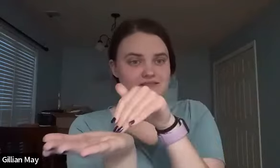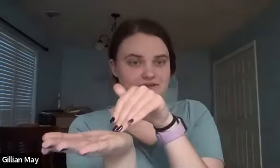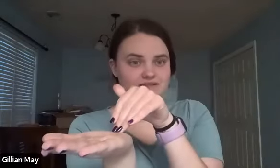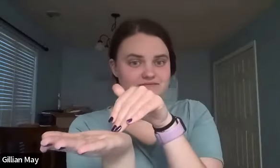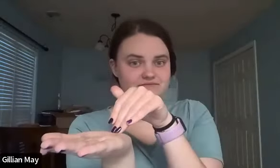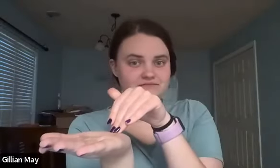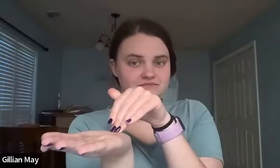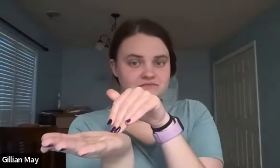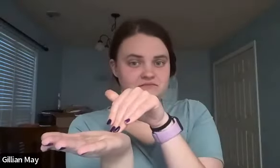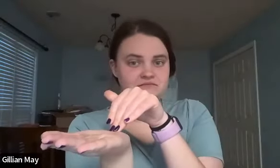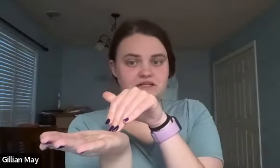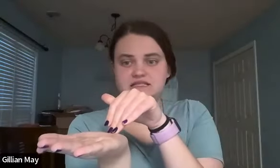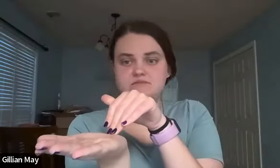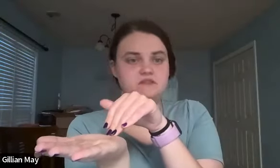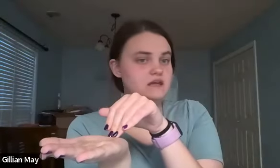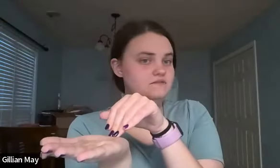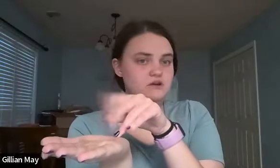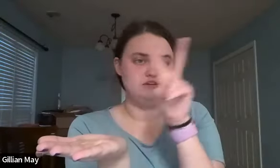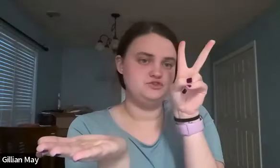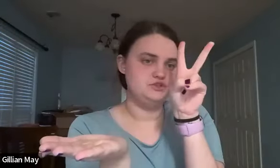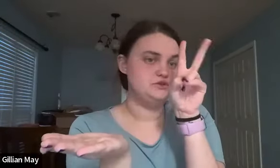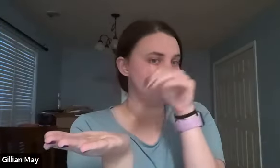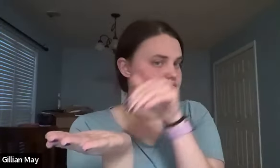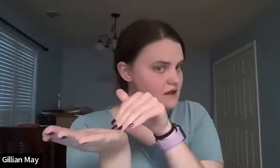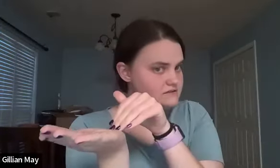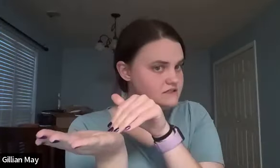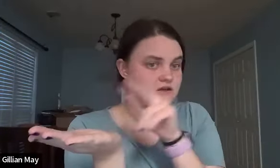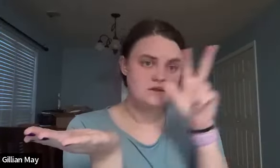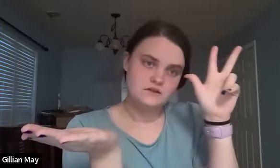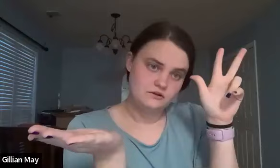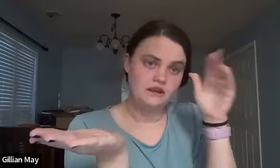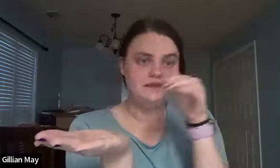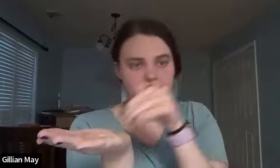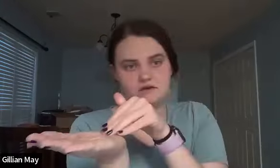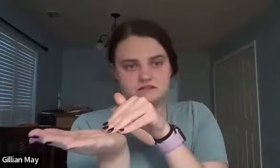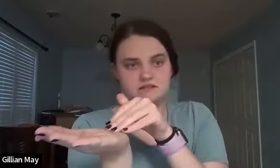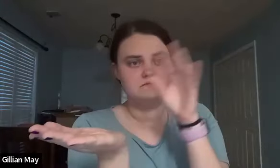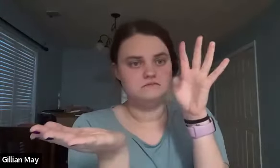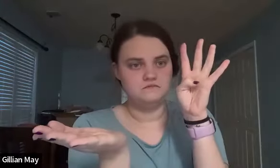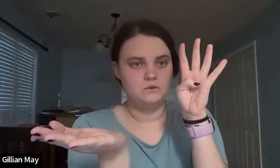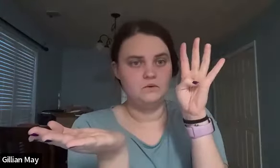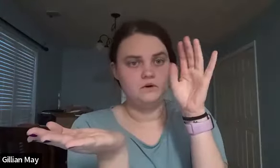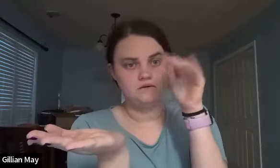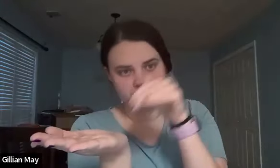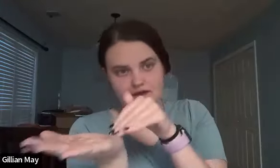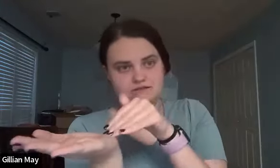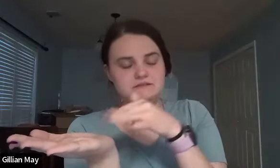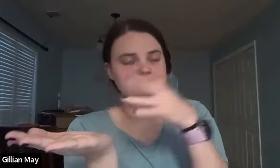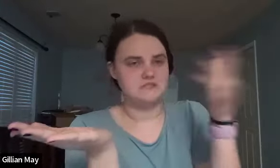1,000. The same thing if you had to do 2,000, 3,000, 4,000, and so